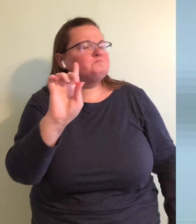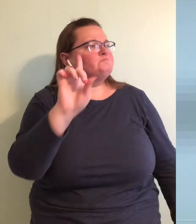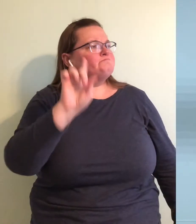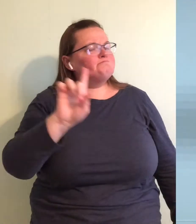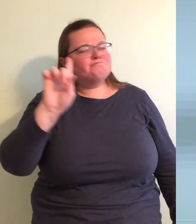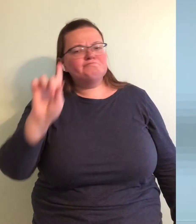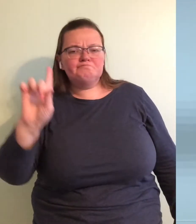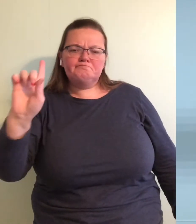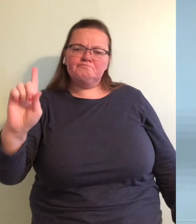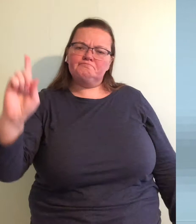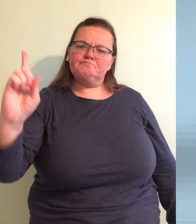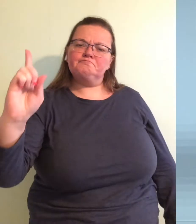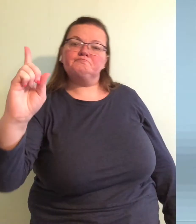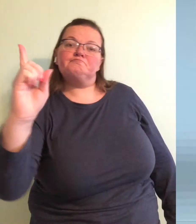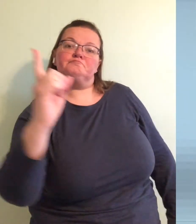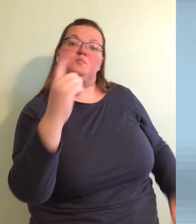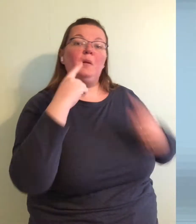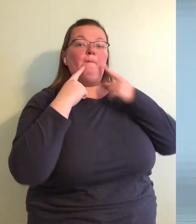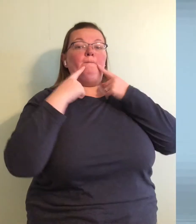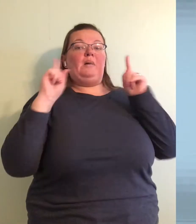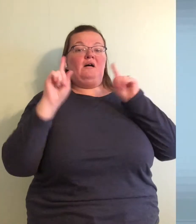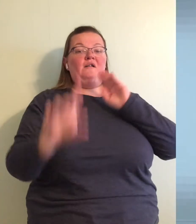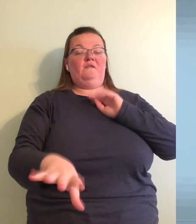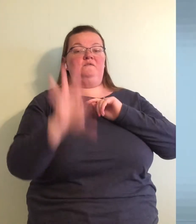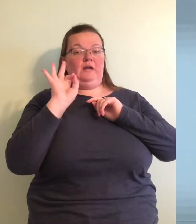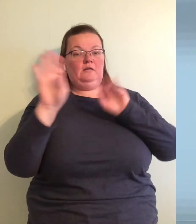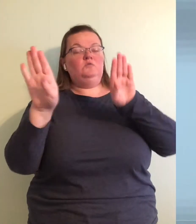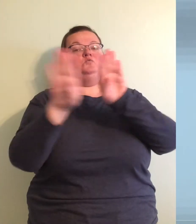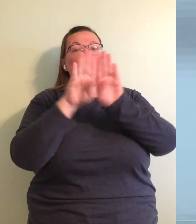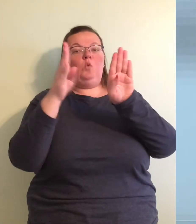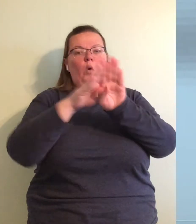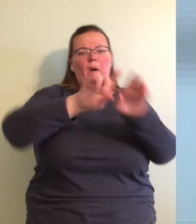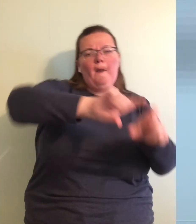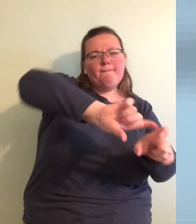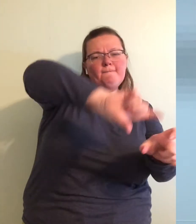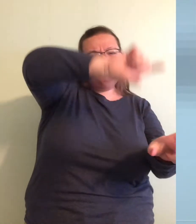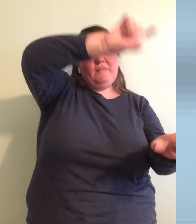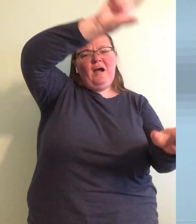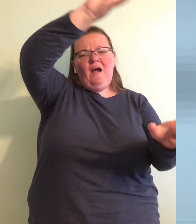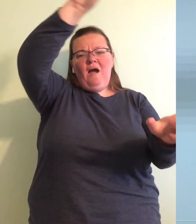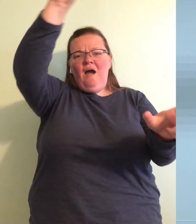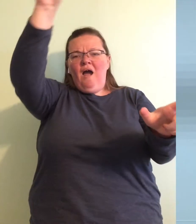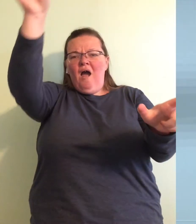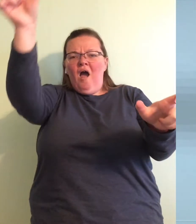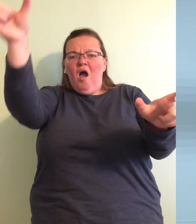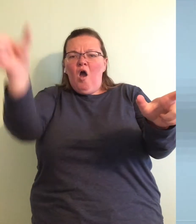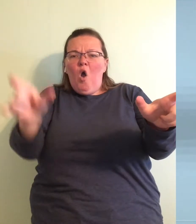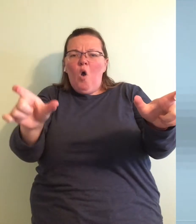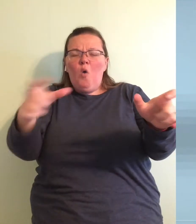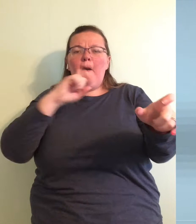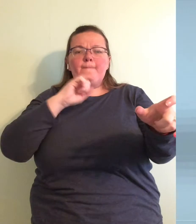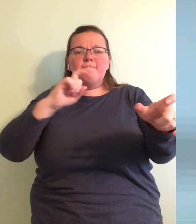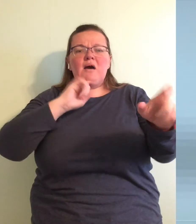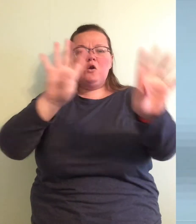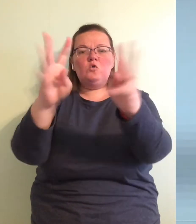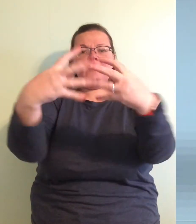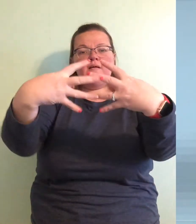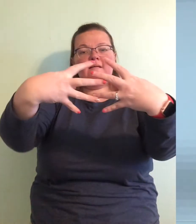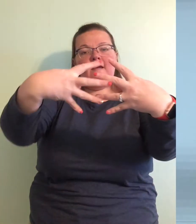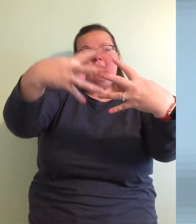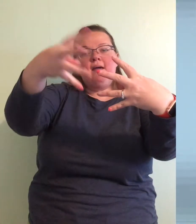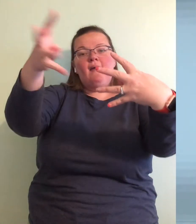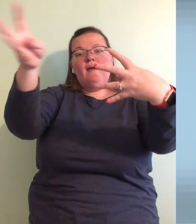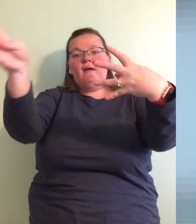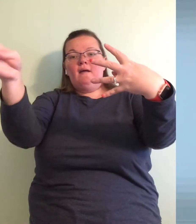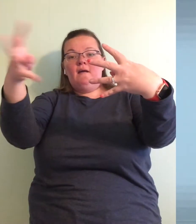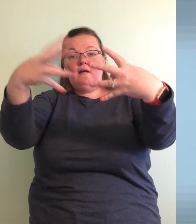right around to the far side before he found it. It was a huge arch, but the great iron gates stood wide